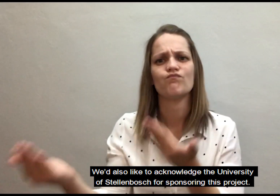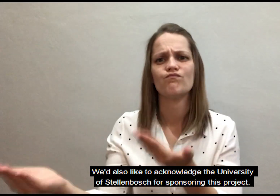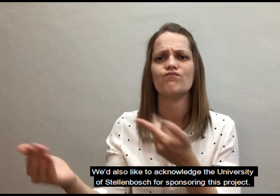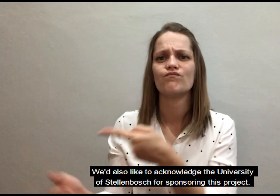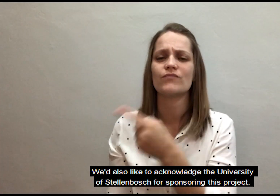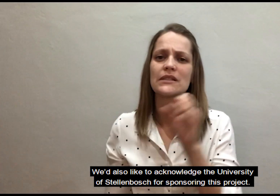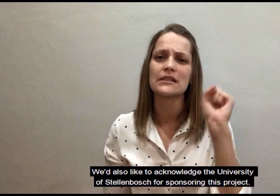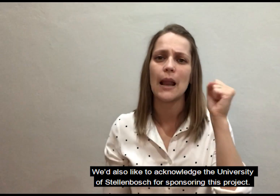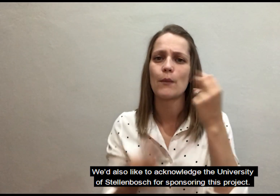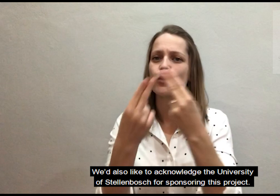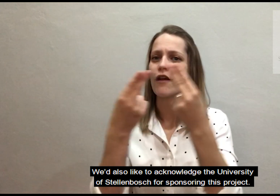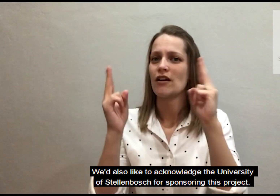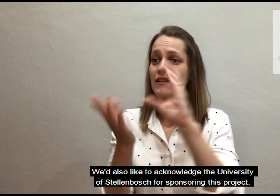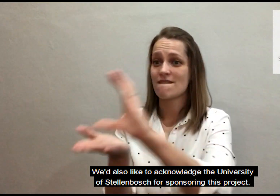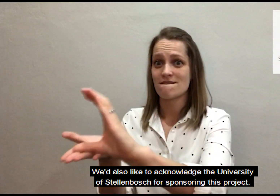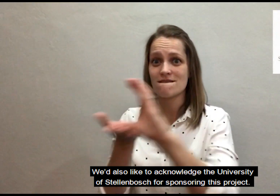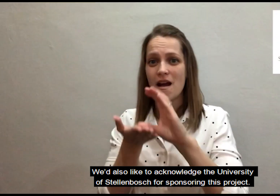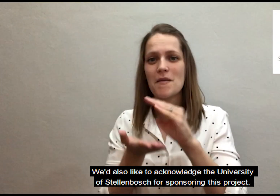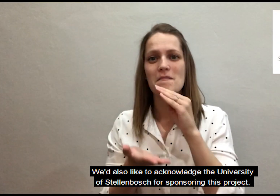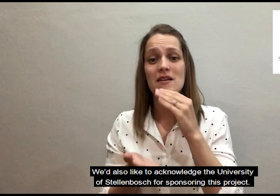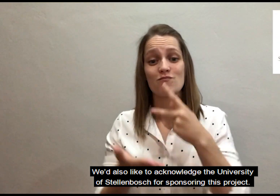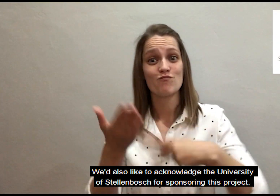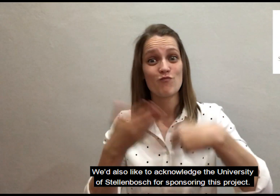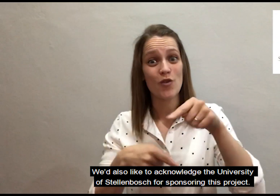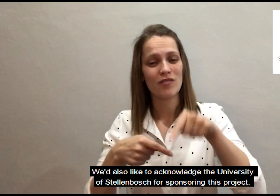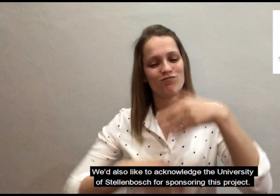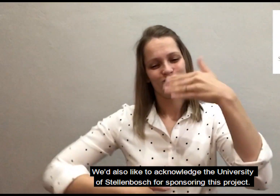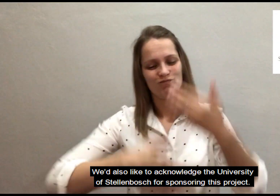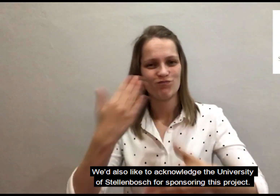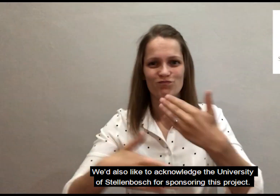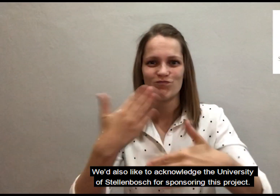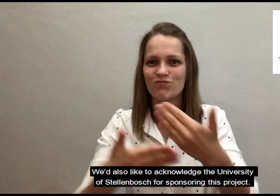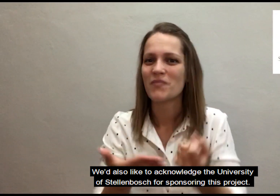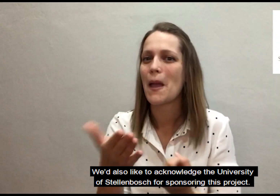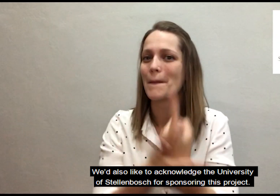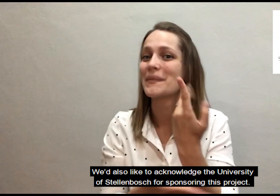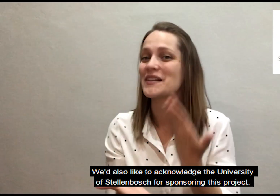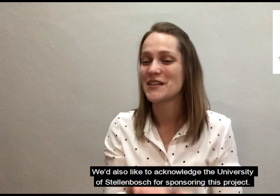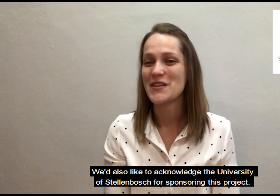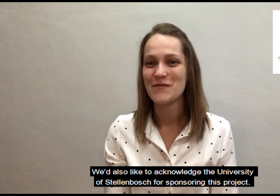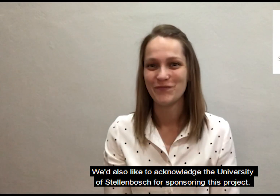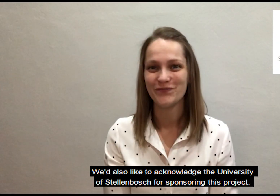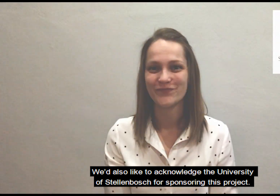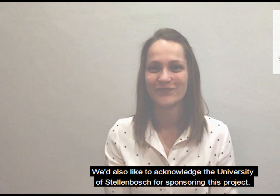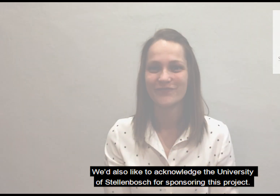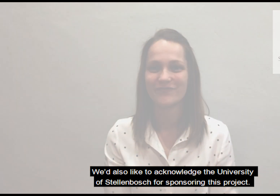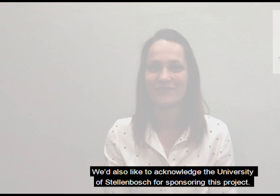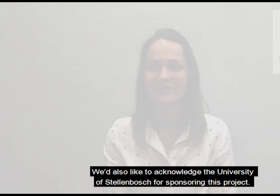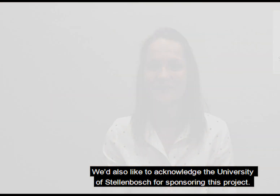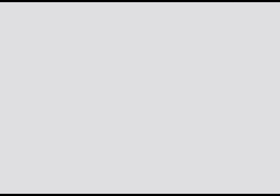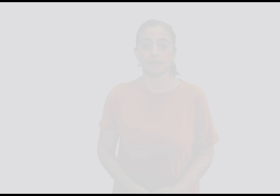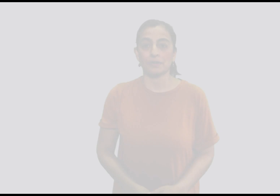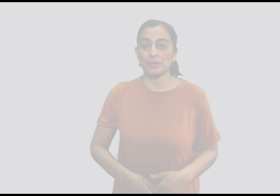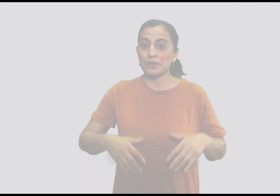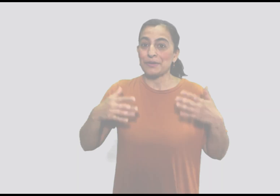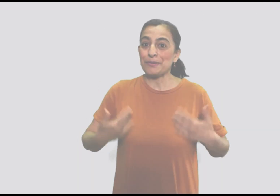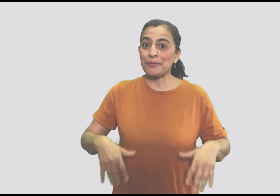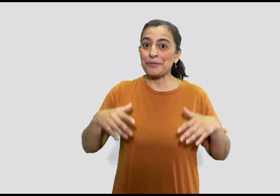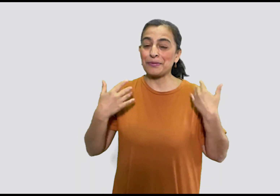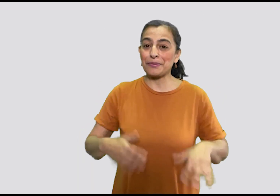We'd also like to acknowledge the University of Stellenbosch for sponsoring this project.